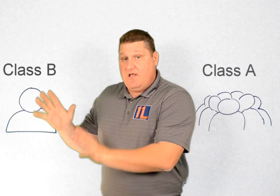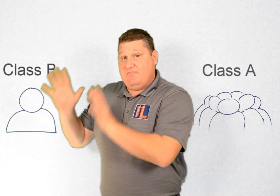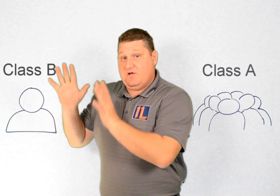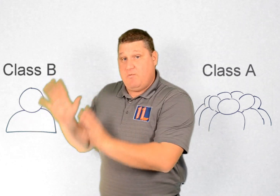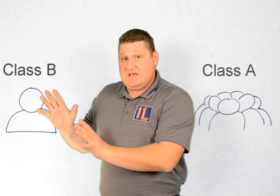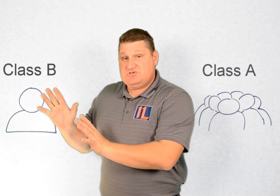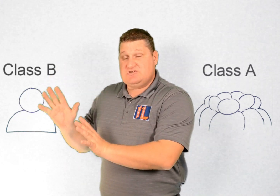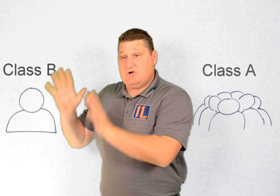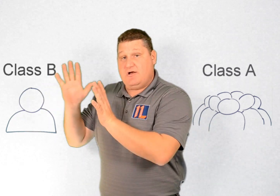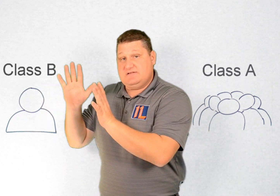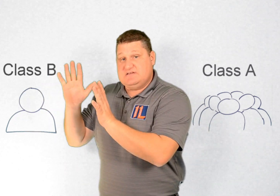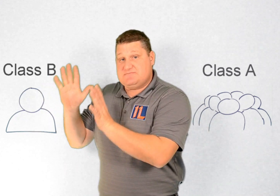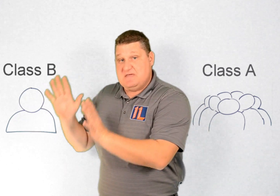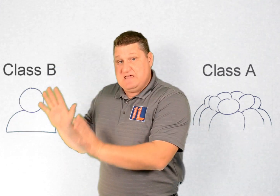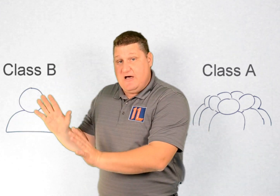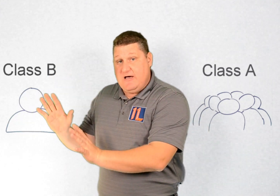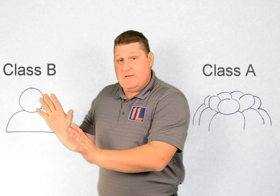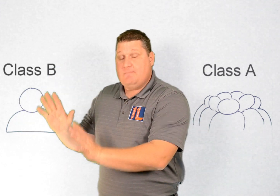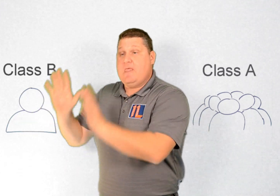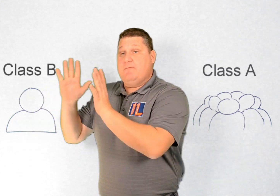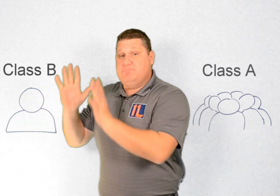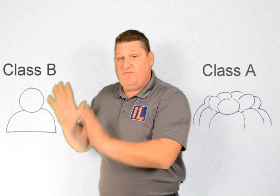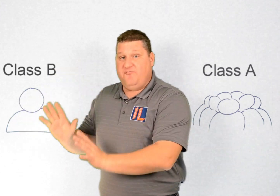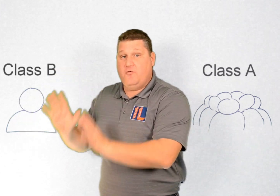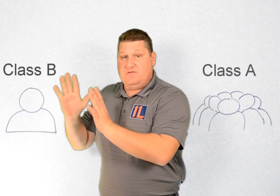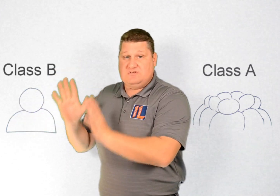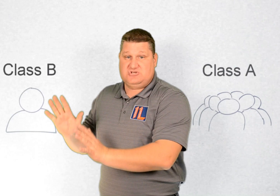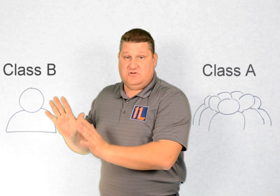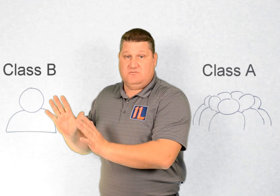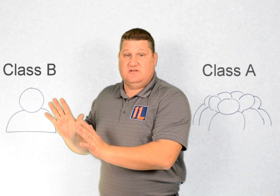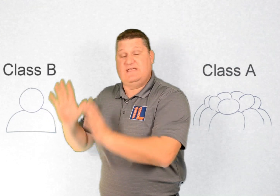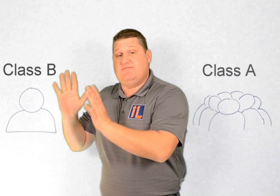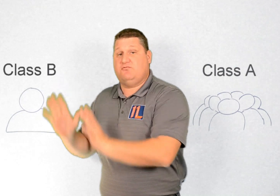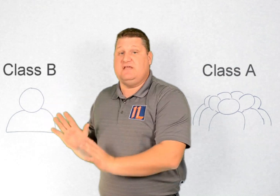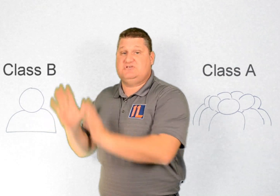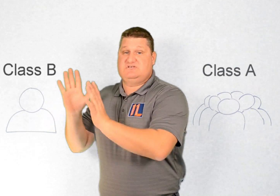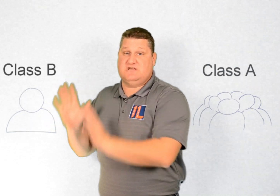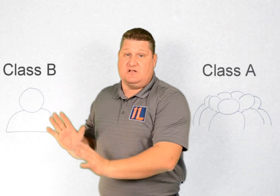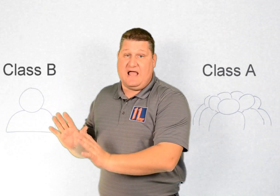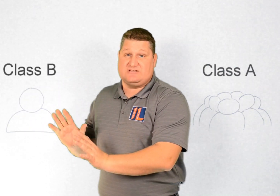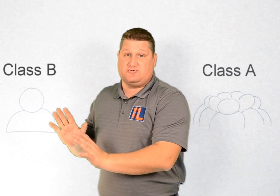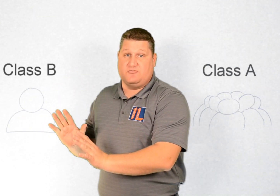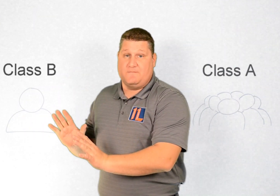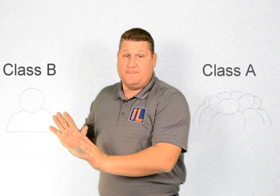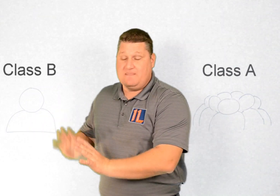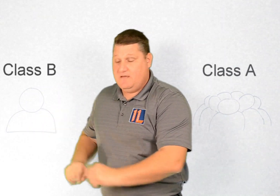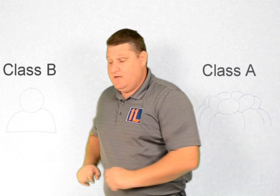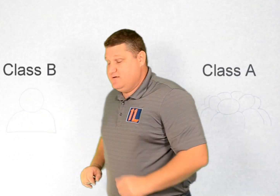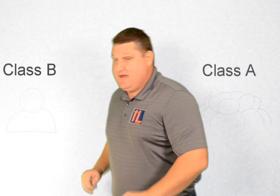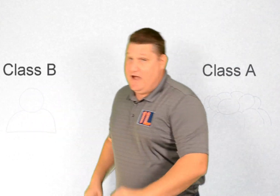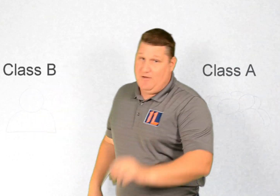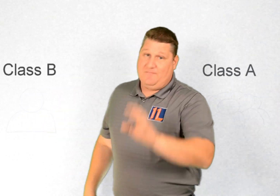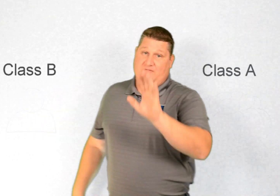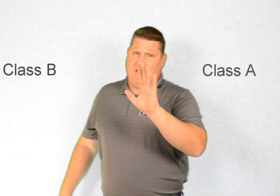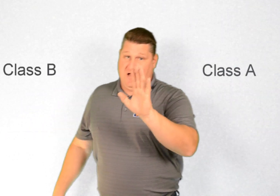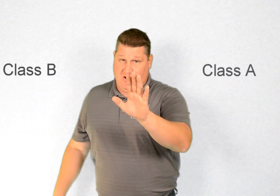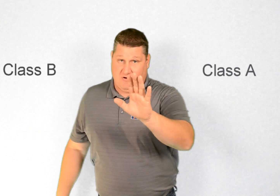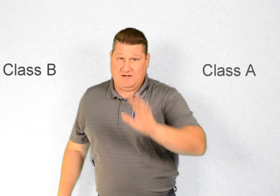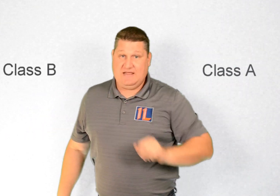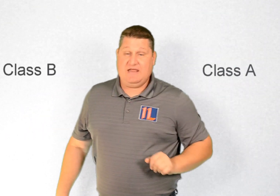the questions are at least begun before the student even reaches the classroom. Now, I already